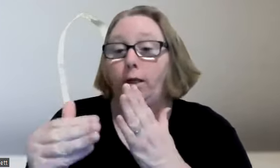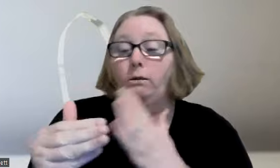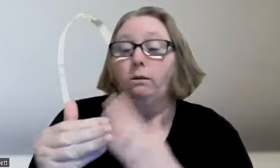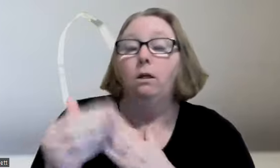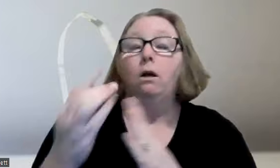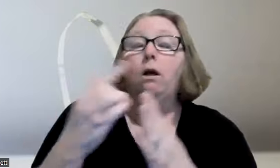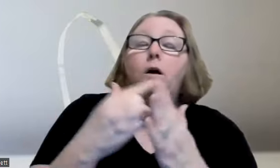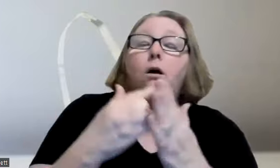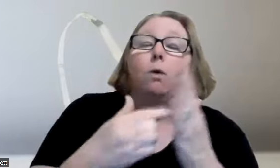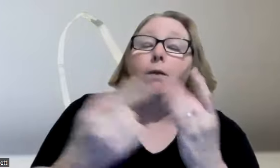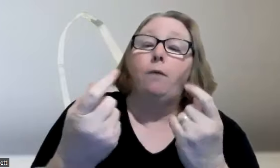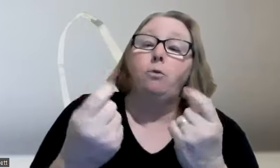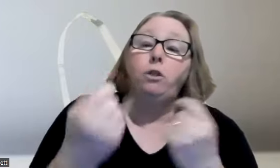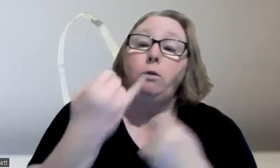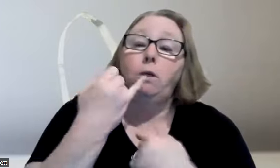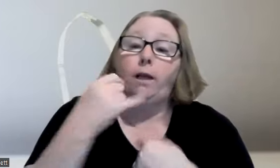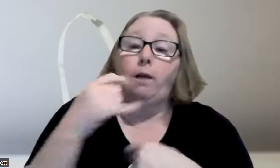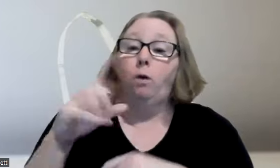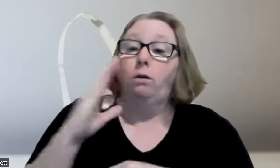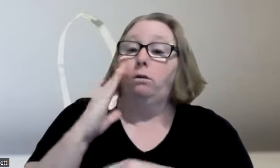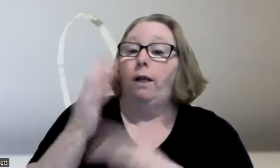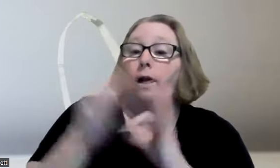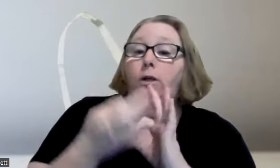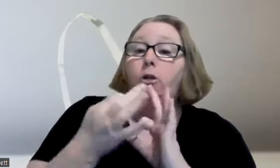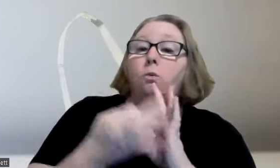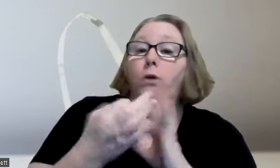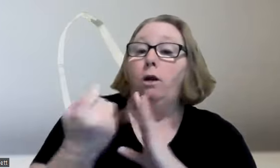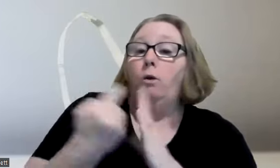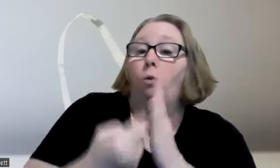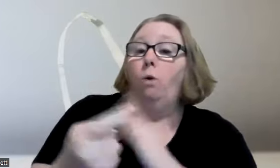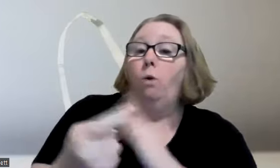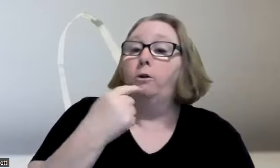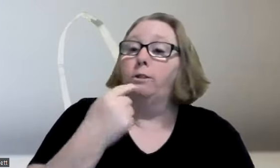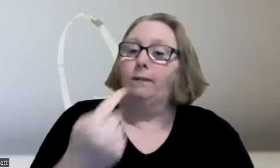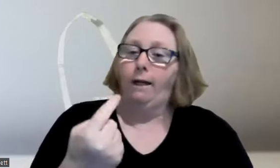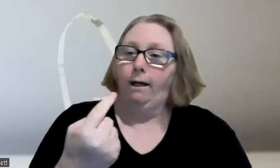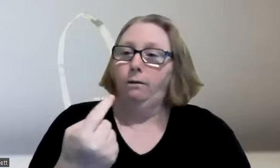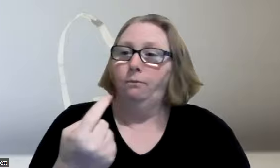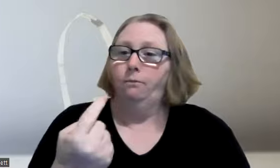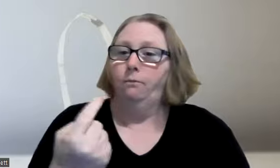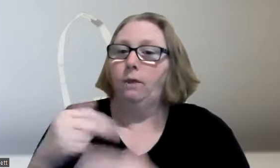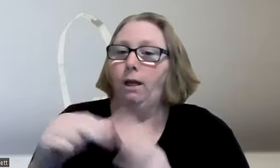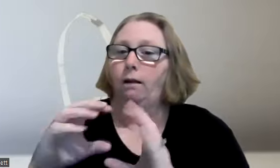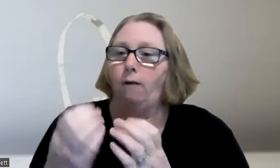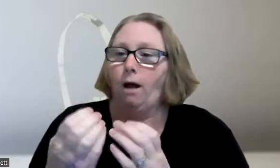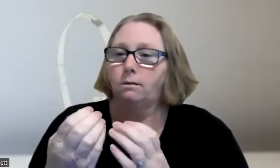student. What they will do is they will interpret what you're saying in